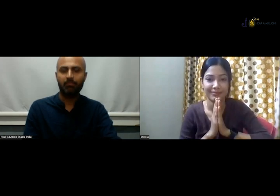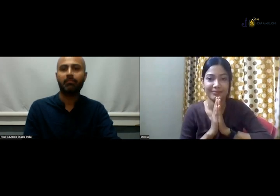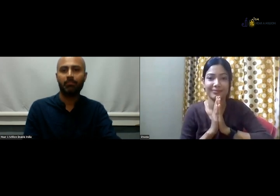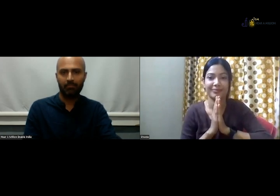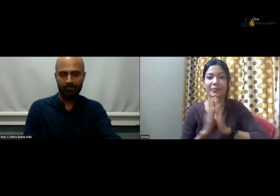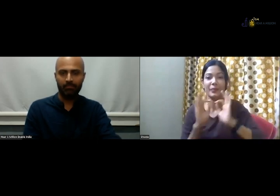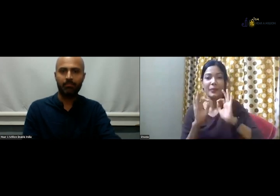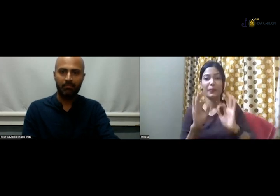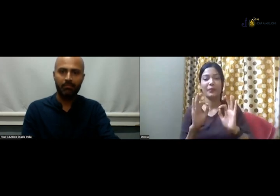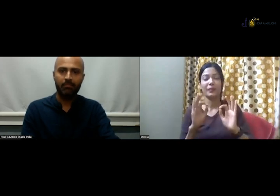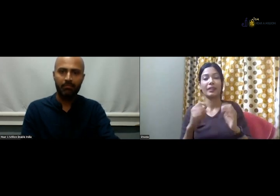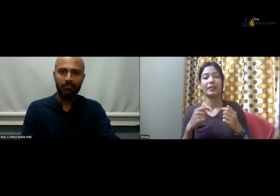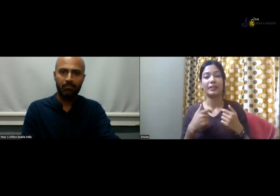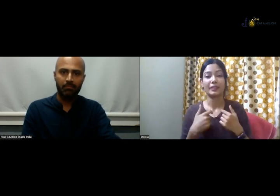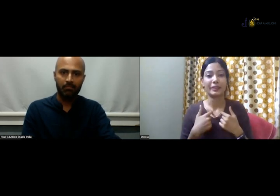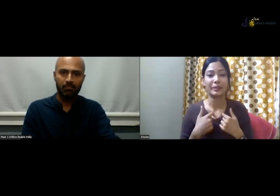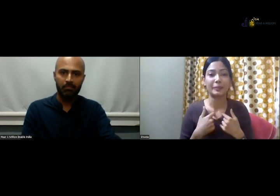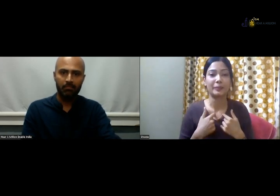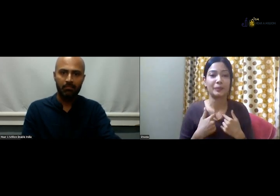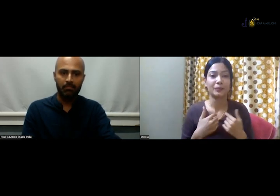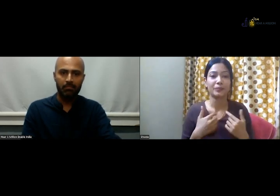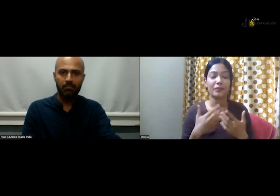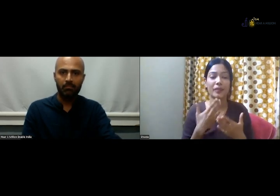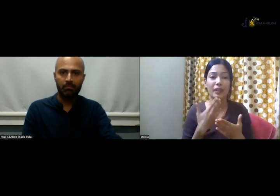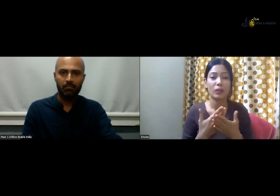I wish that